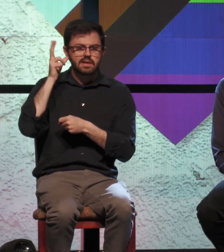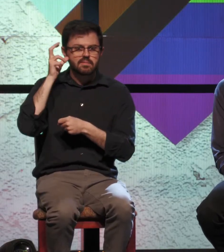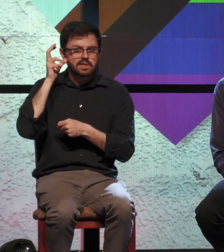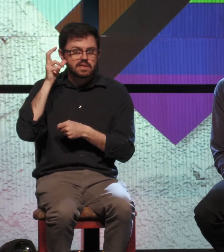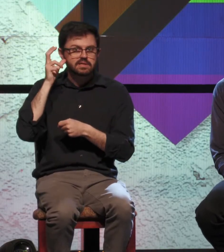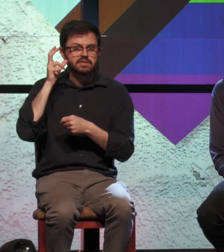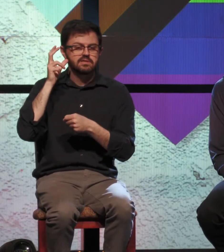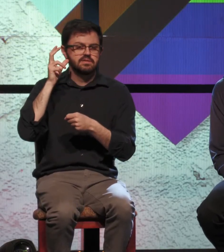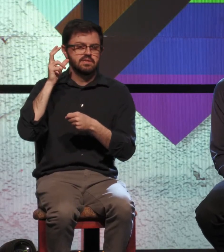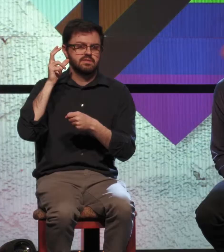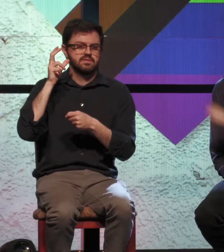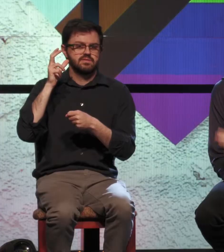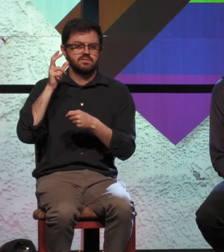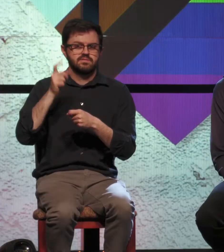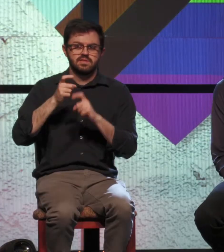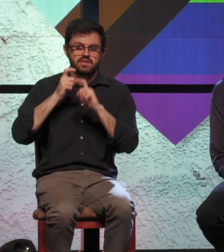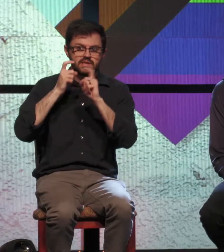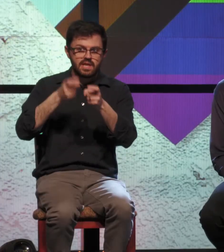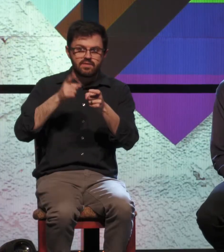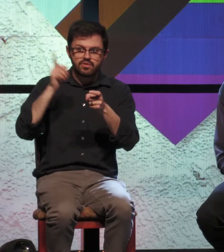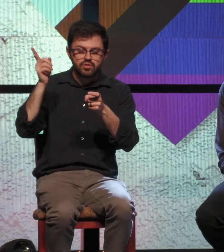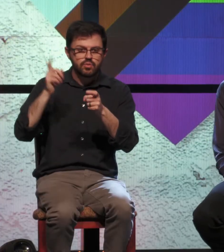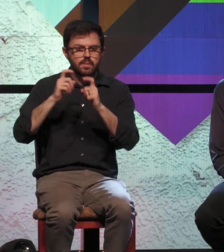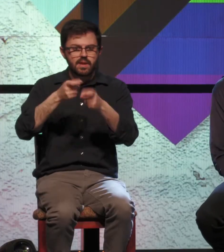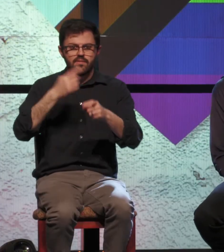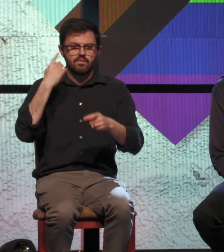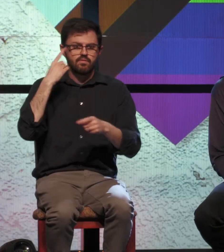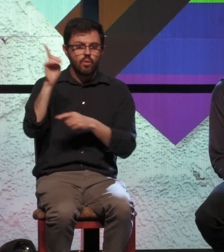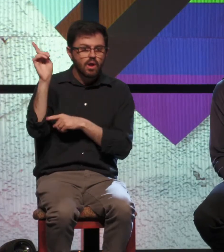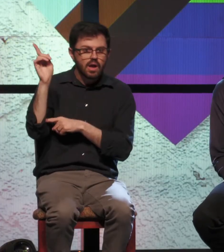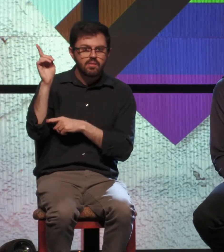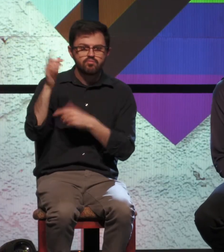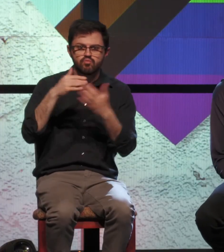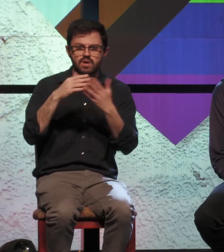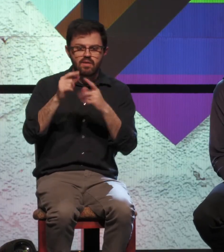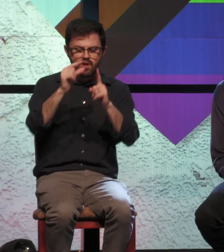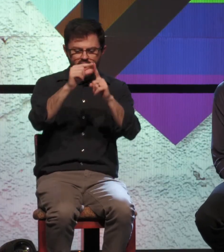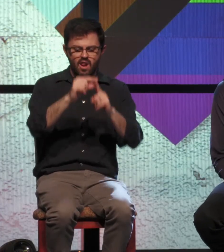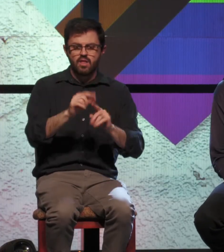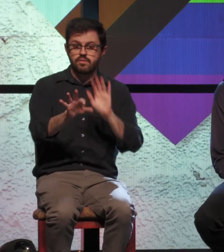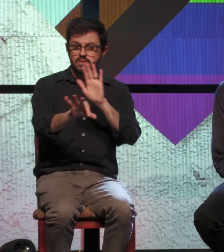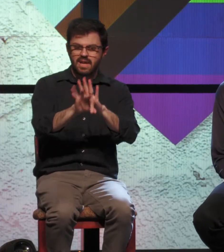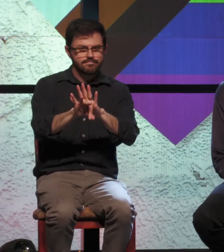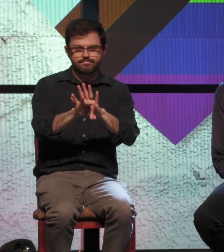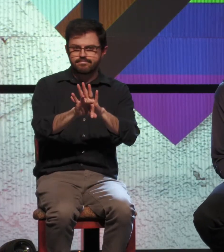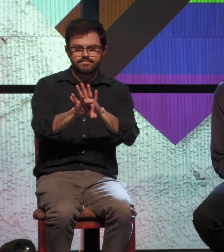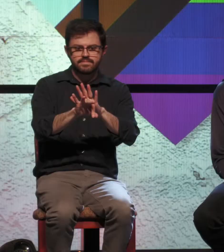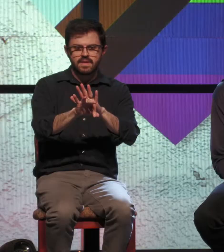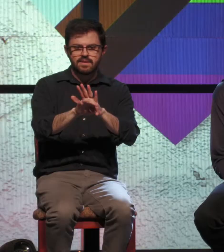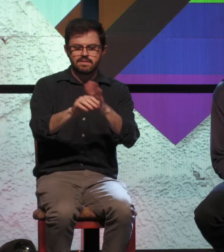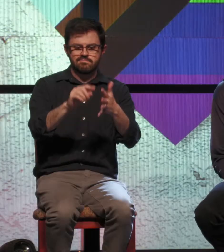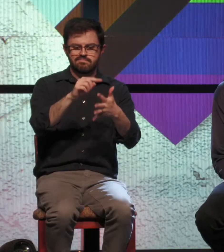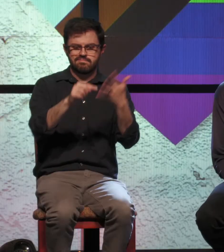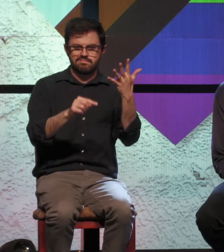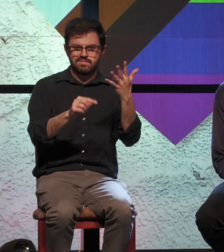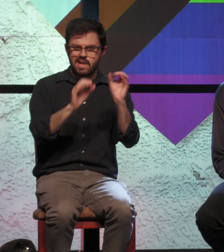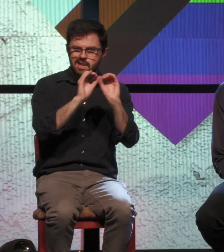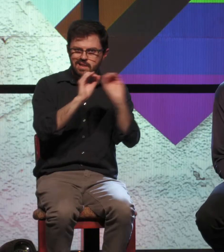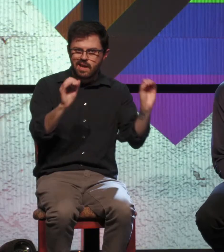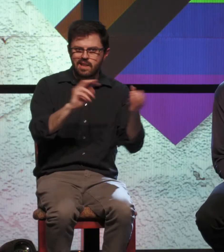God, giving to or for God, whatever language you use, that is not loving God. Those are different things.